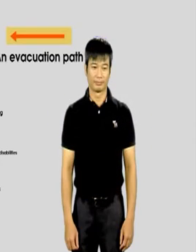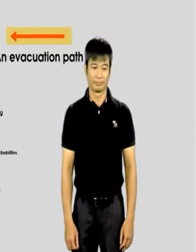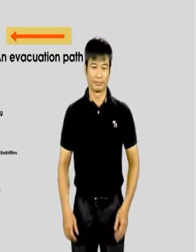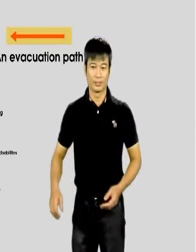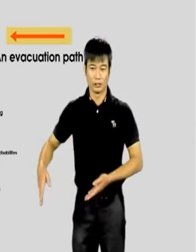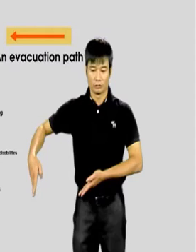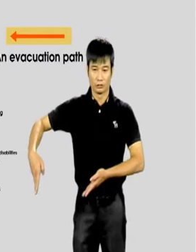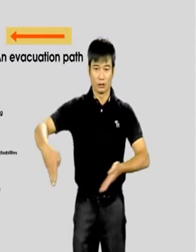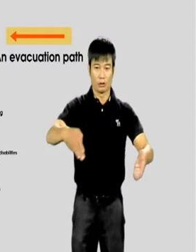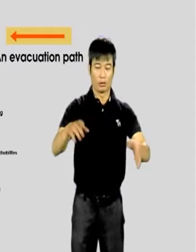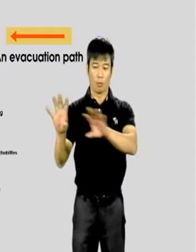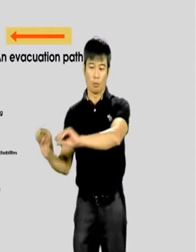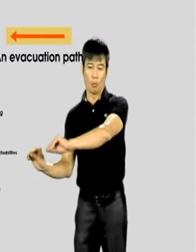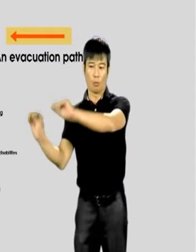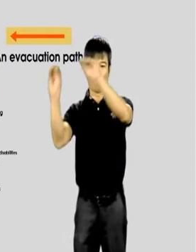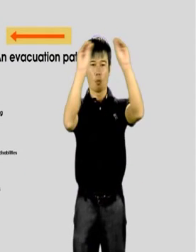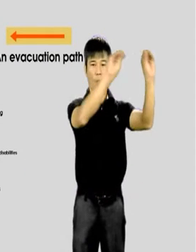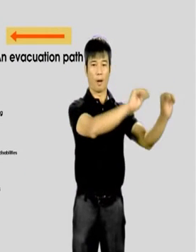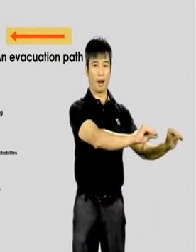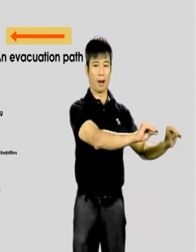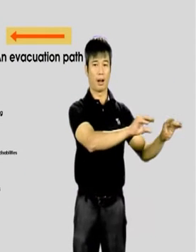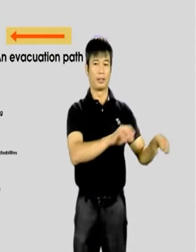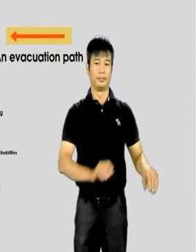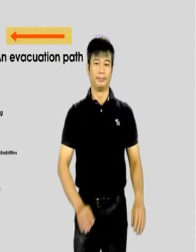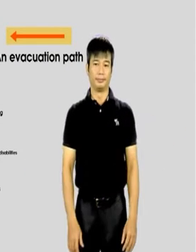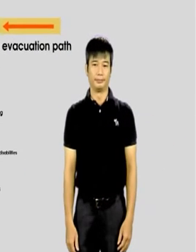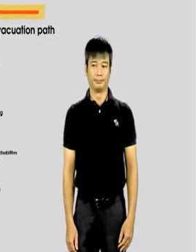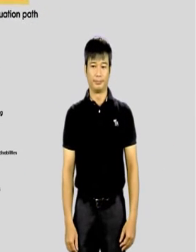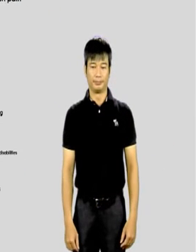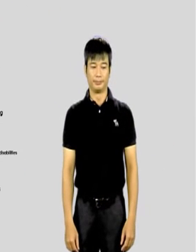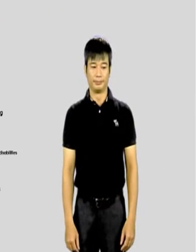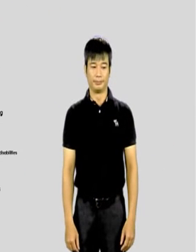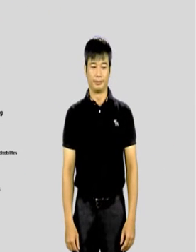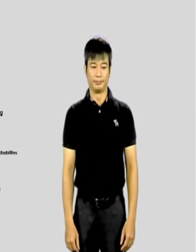This is the icon for an evacuation path.